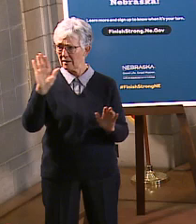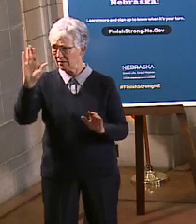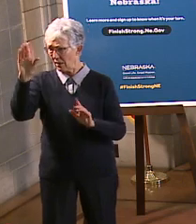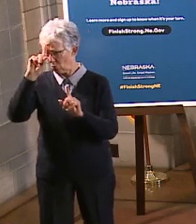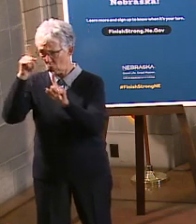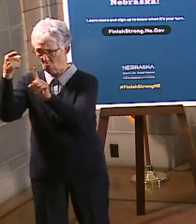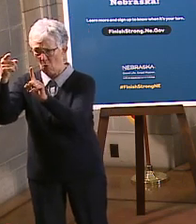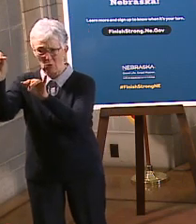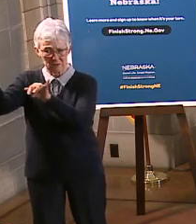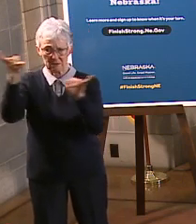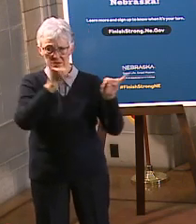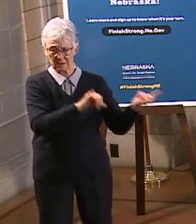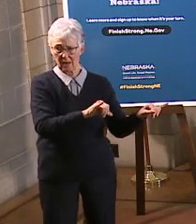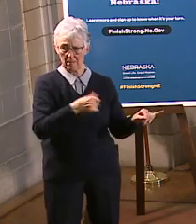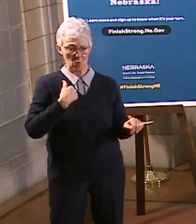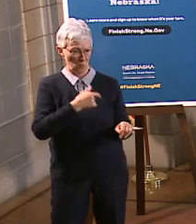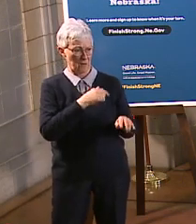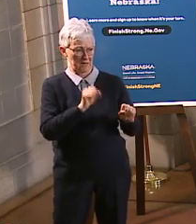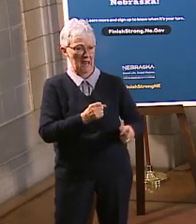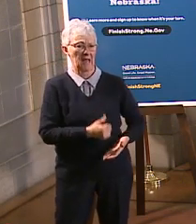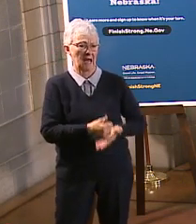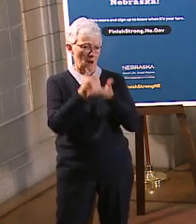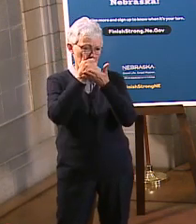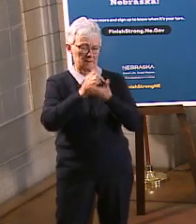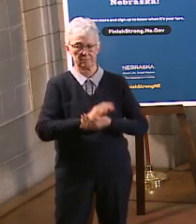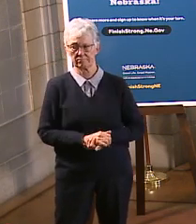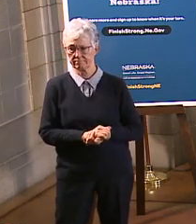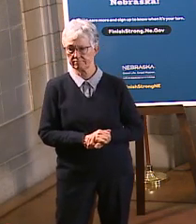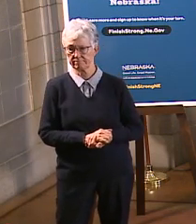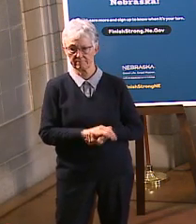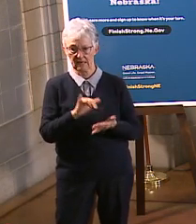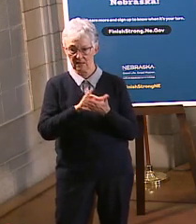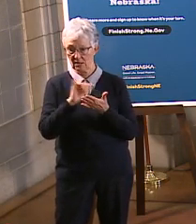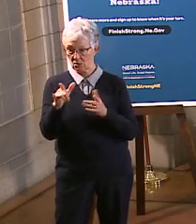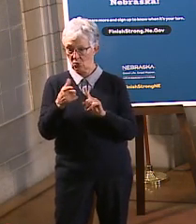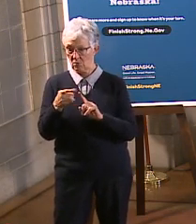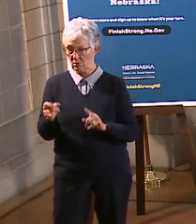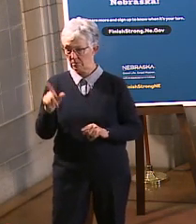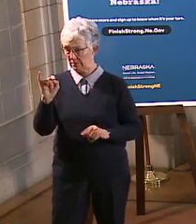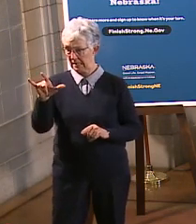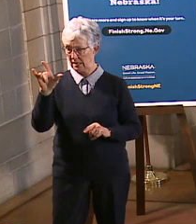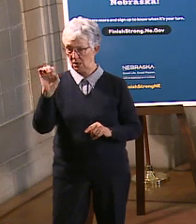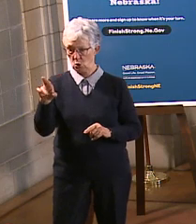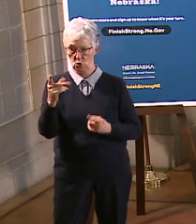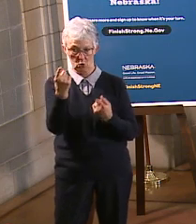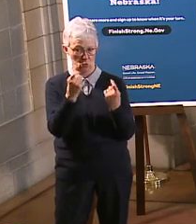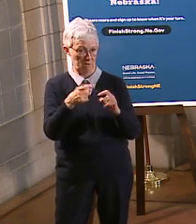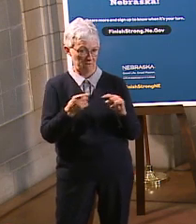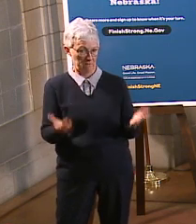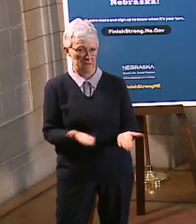accomplishing those goals. And that's all Taylor's got. What about questions in the room?